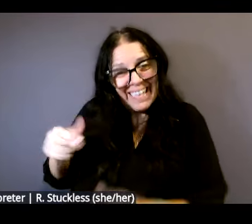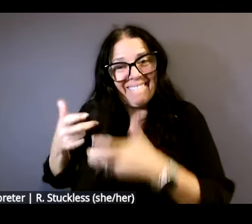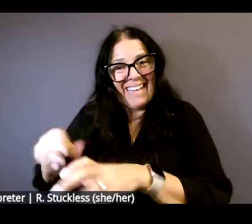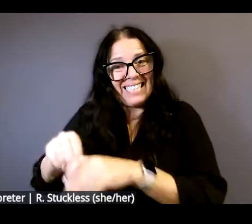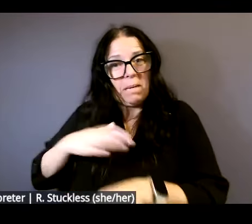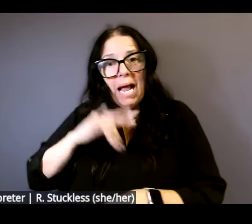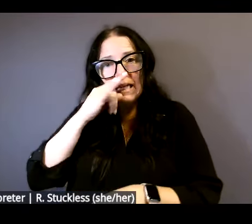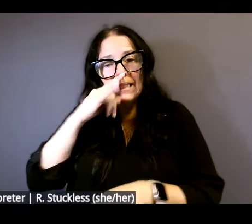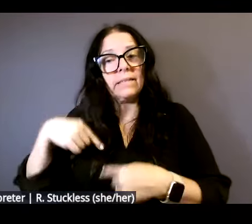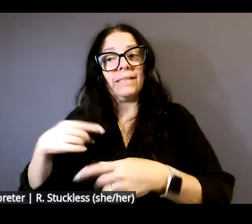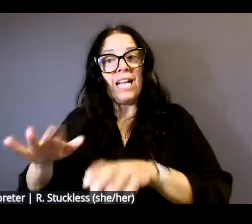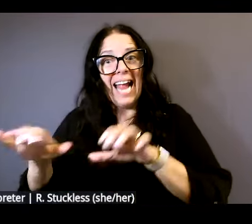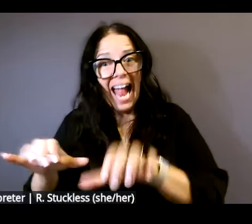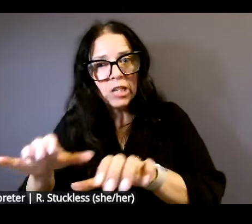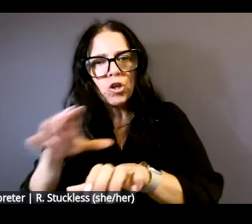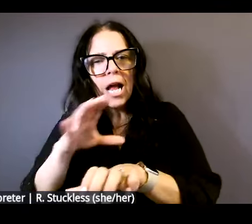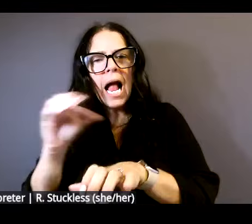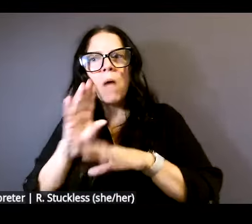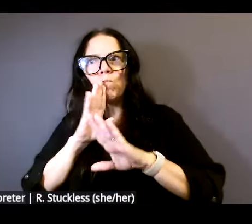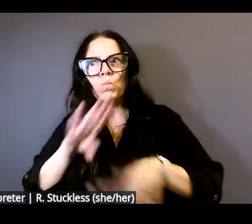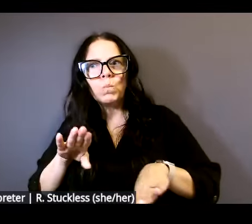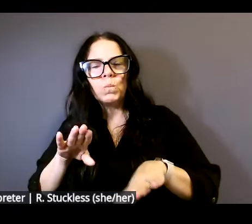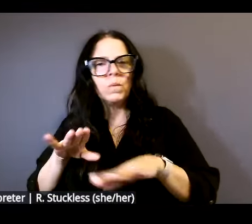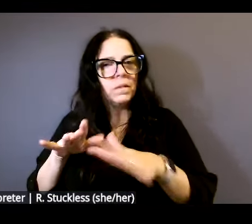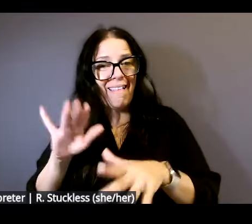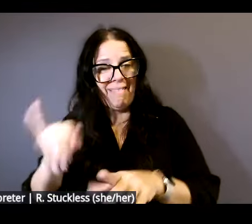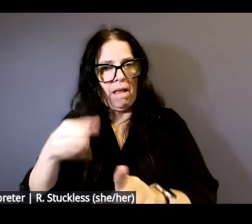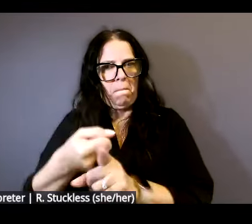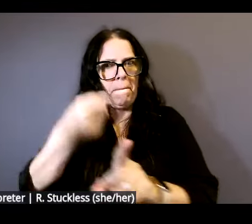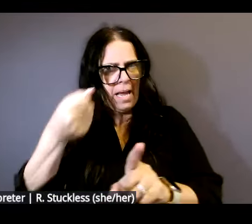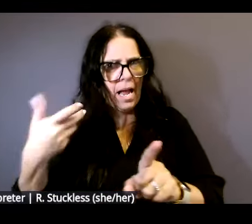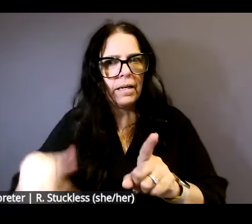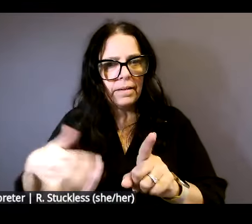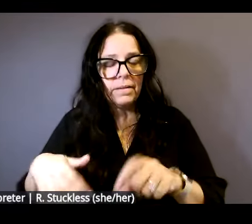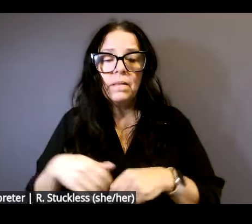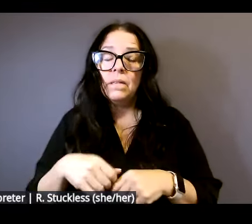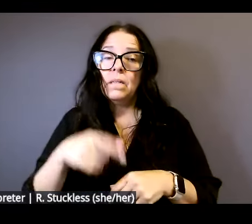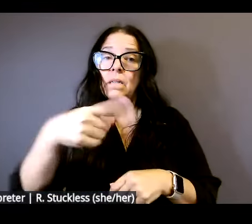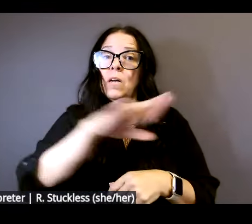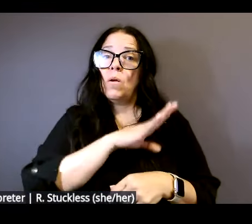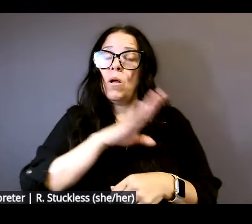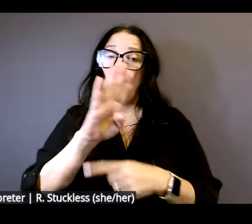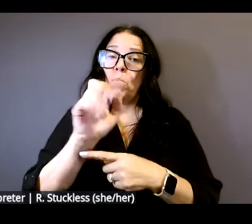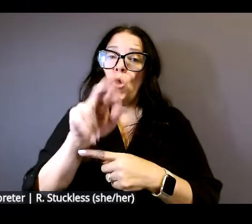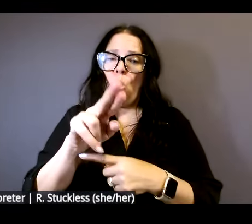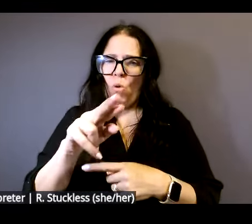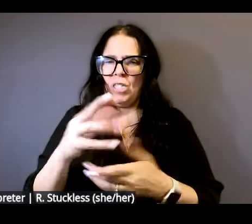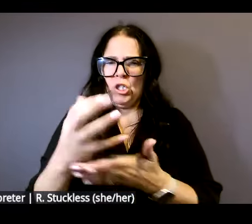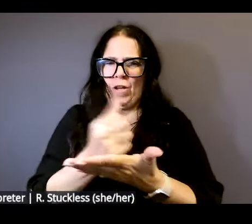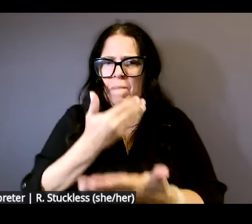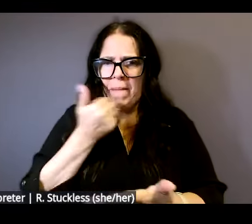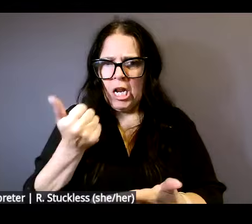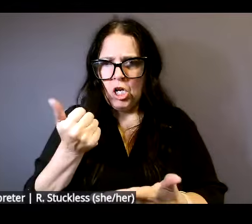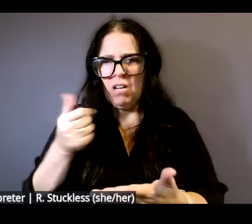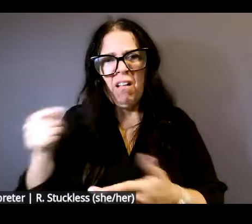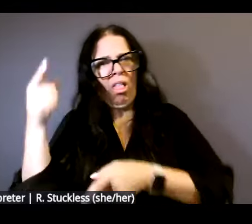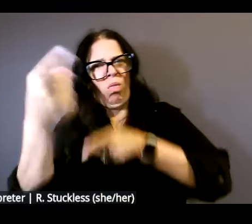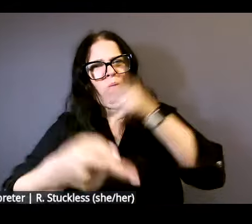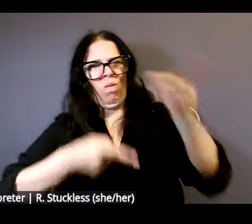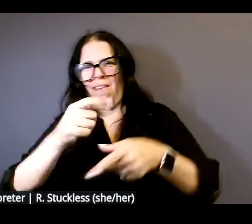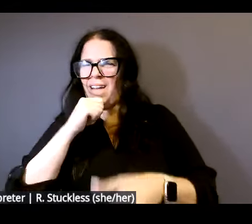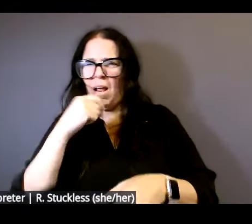Elections deserves better than the attacking comments submitted by Invest in My Kids. The public deserves better than to